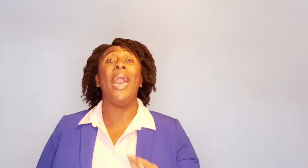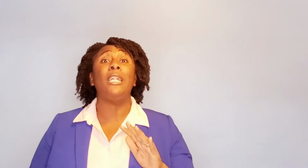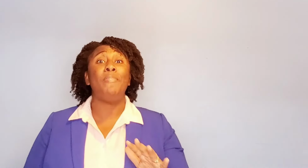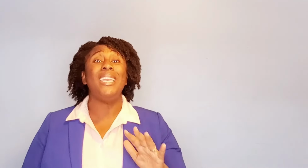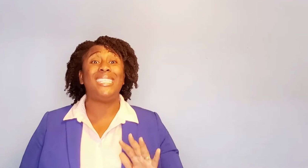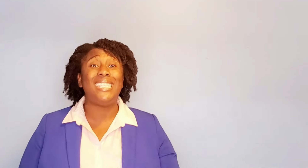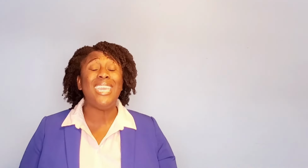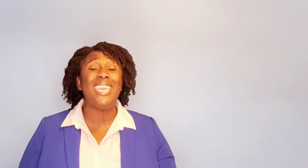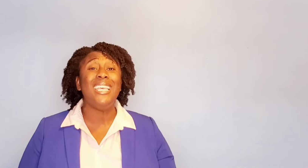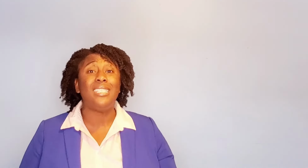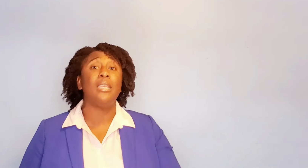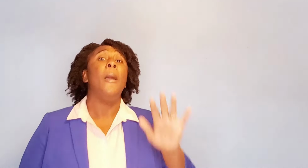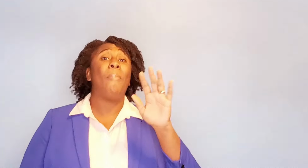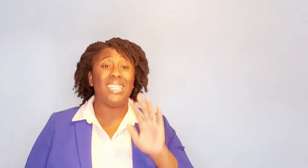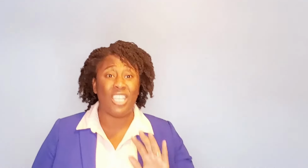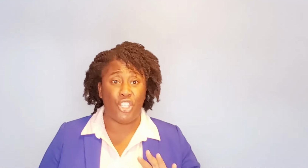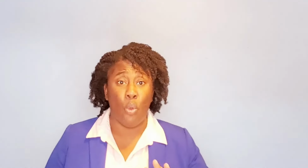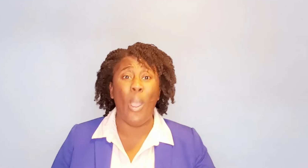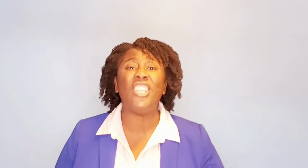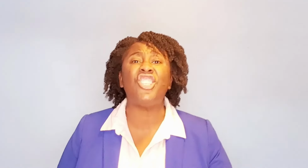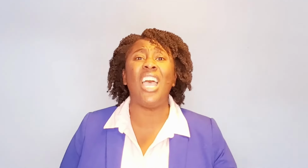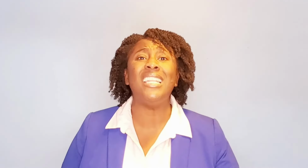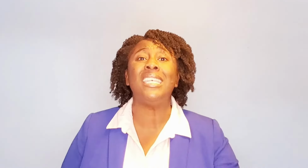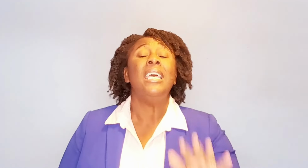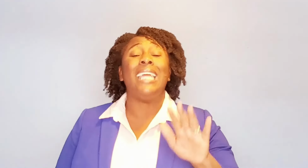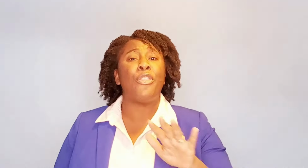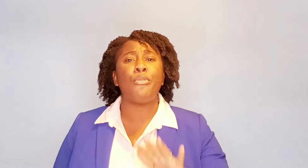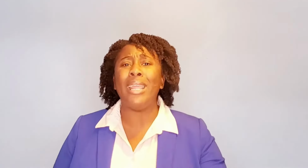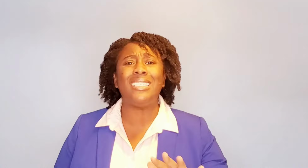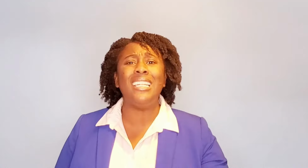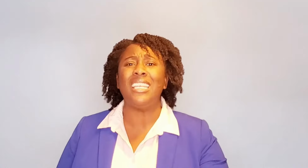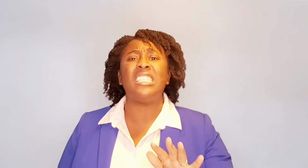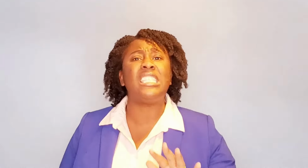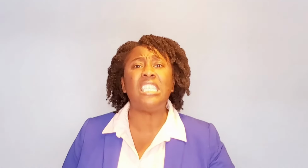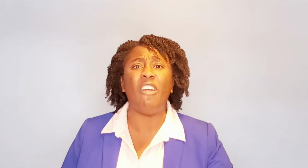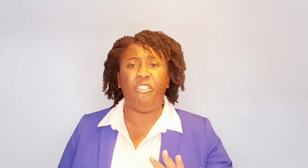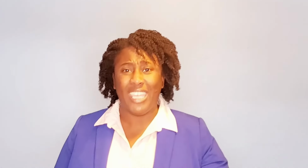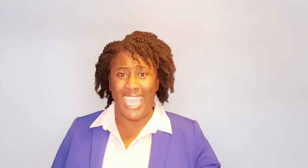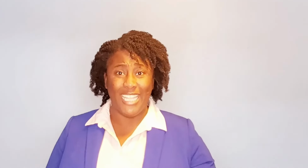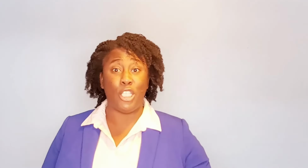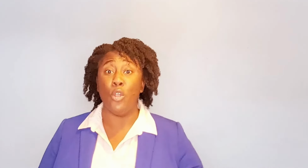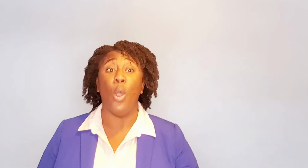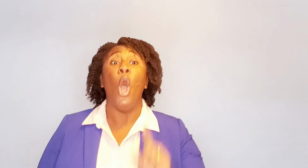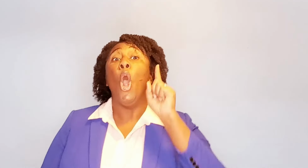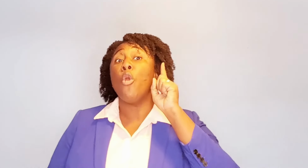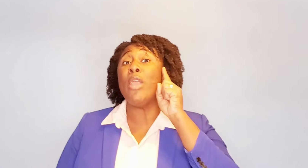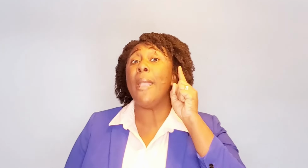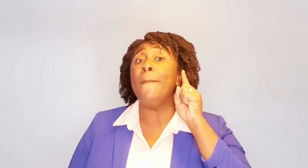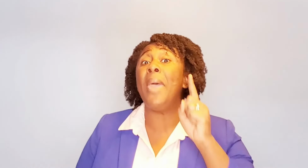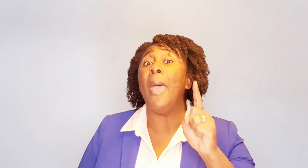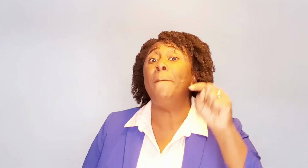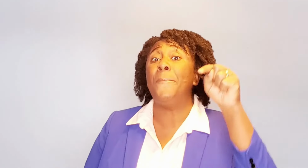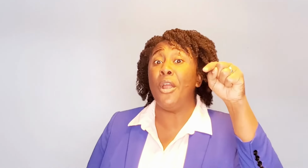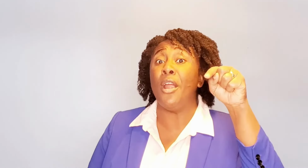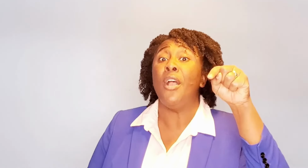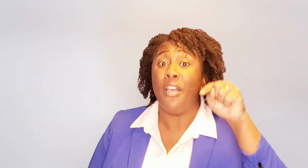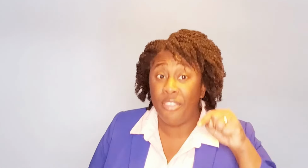be seized by situations that threaten to suffocate you. Remember